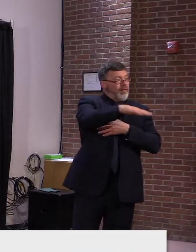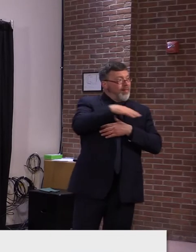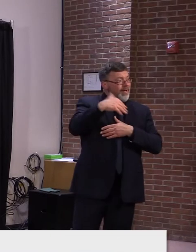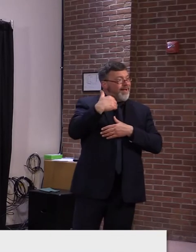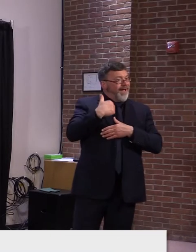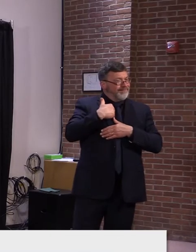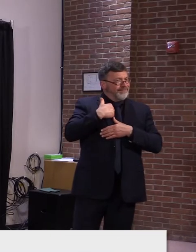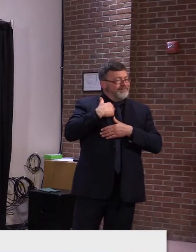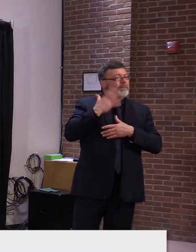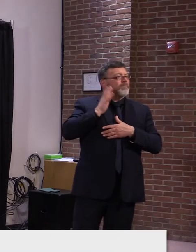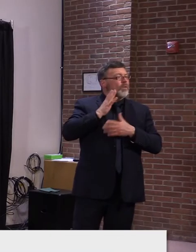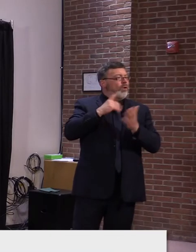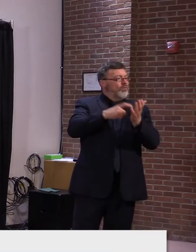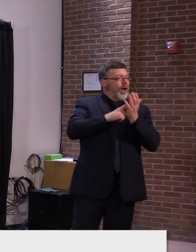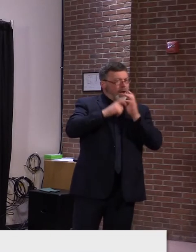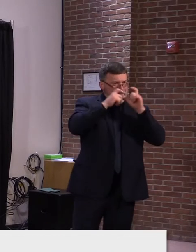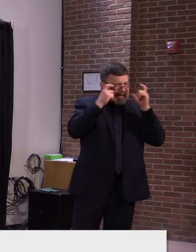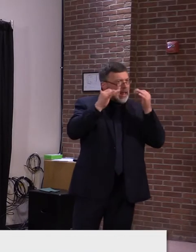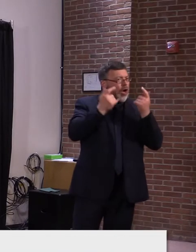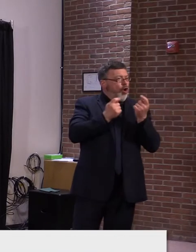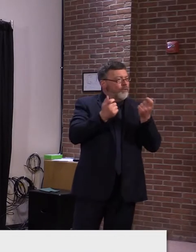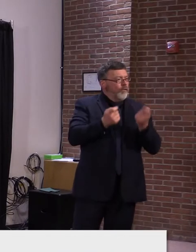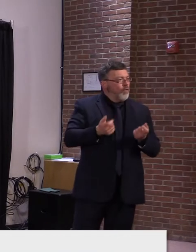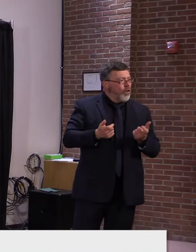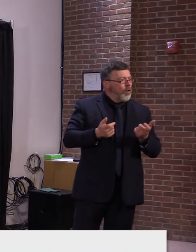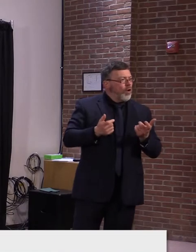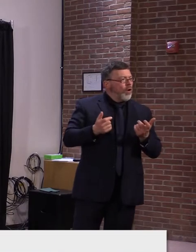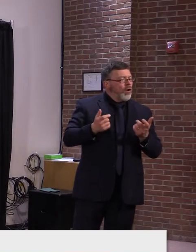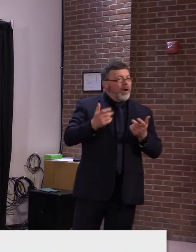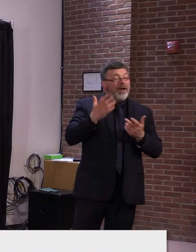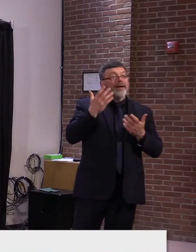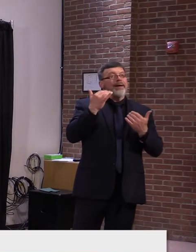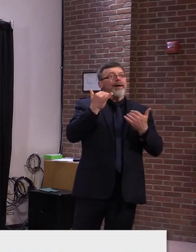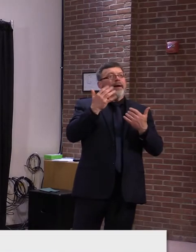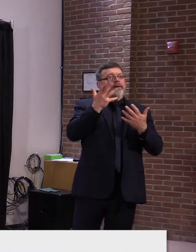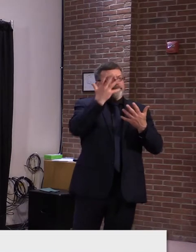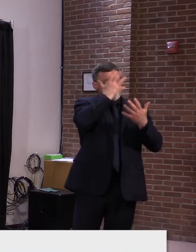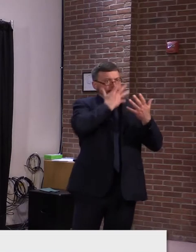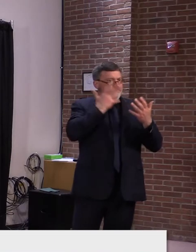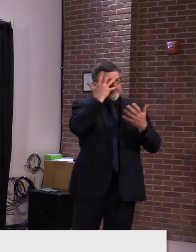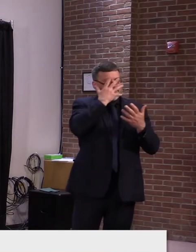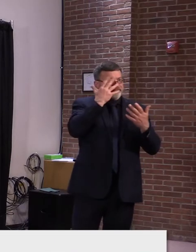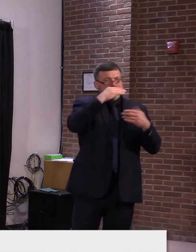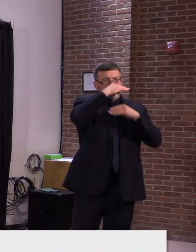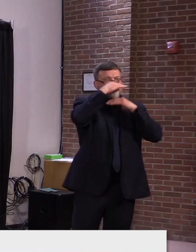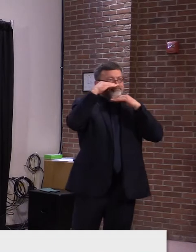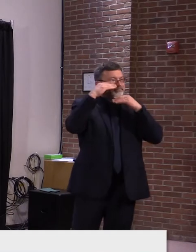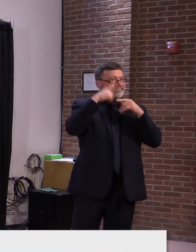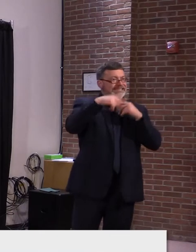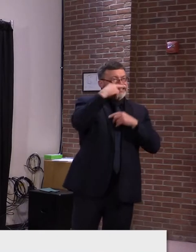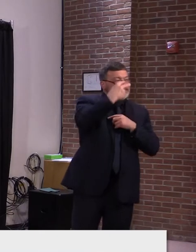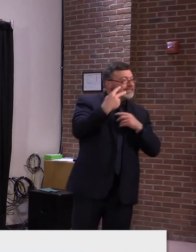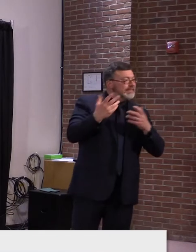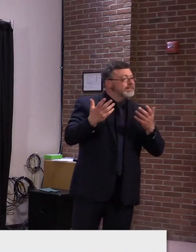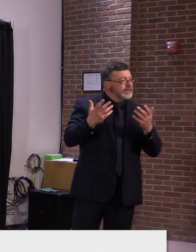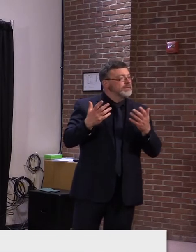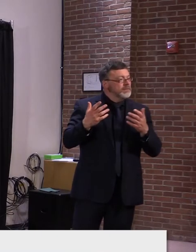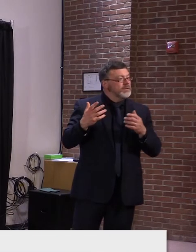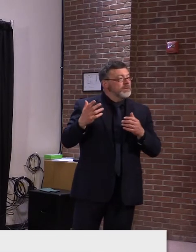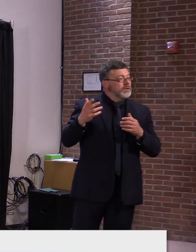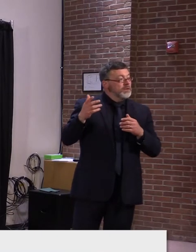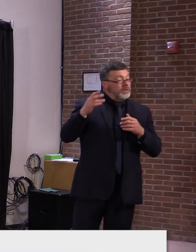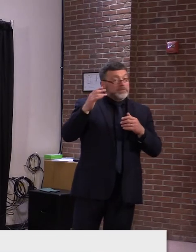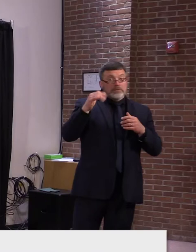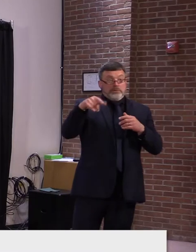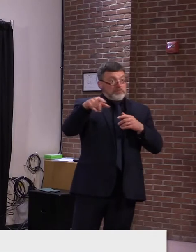read emotions. Have you heard, of reprieve over the past few weeks? Are we getting the results, anticipated from lifting the